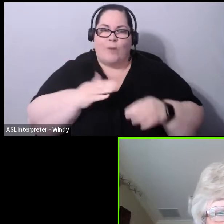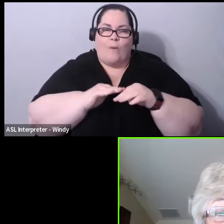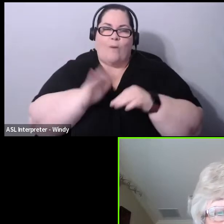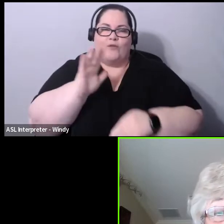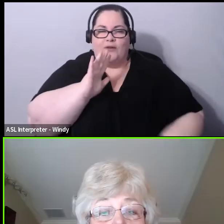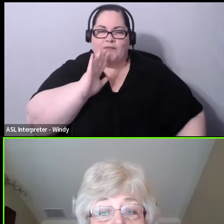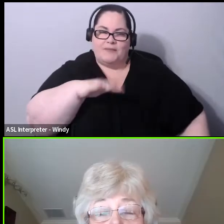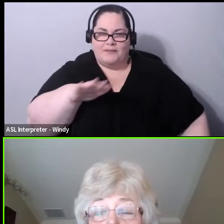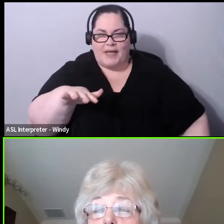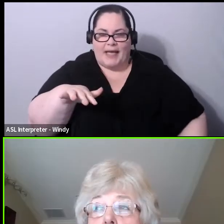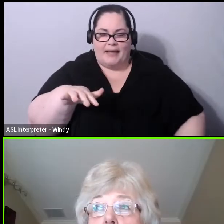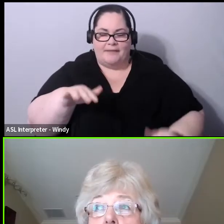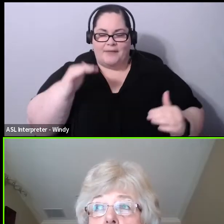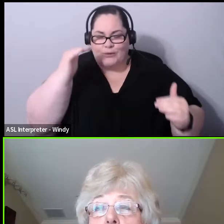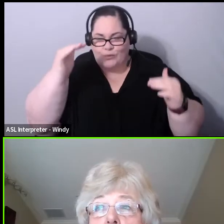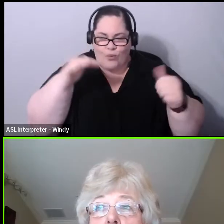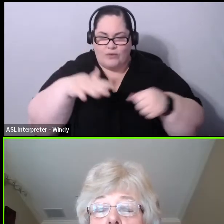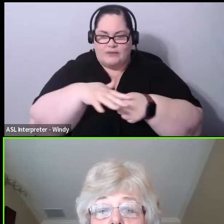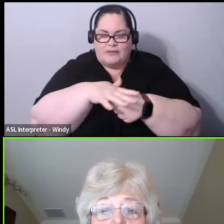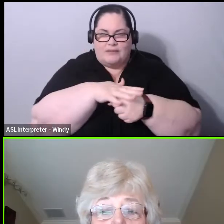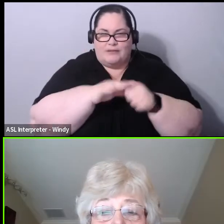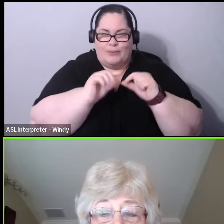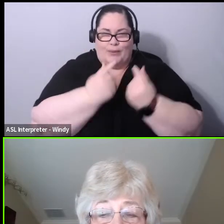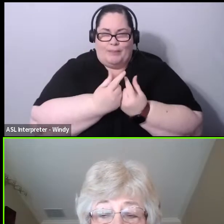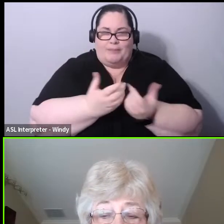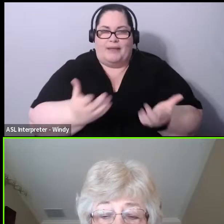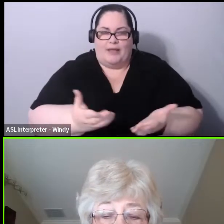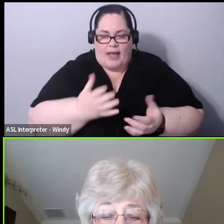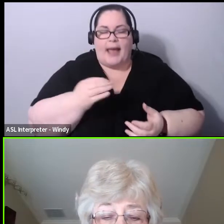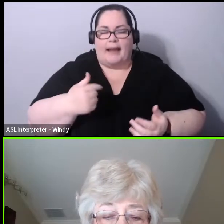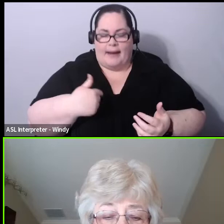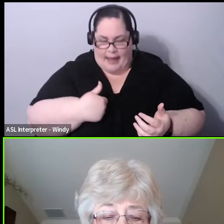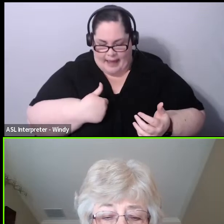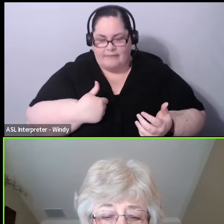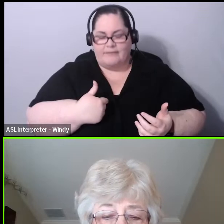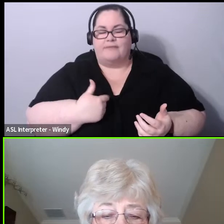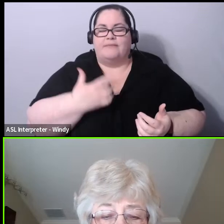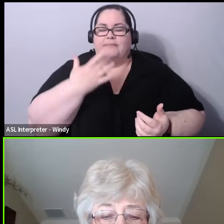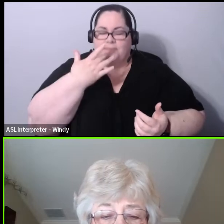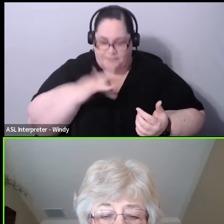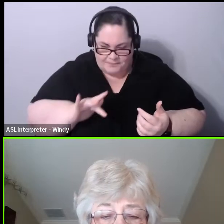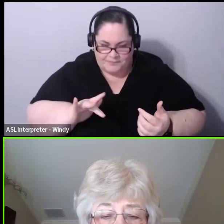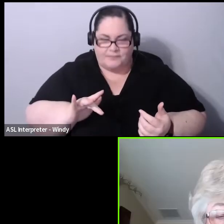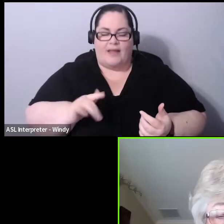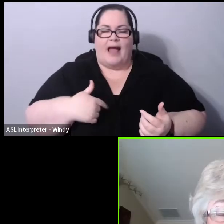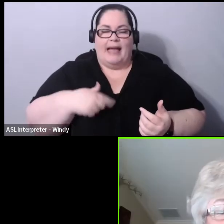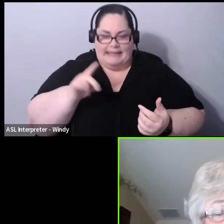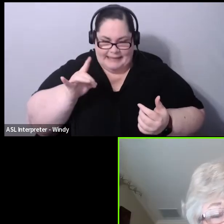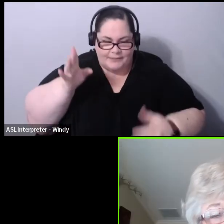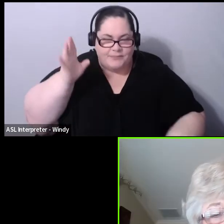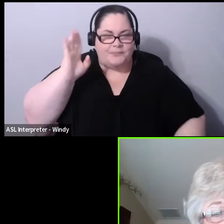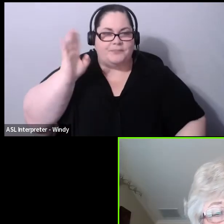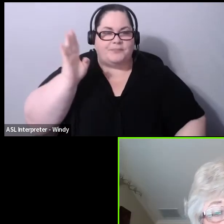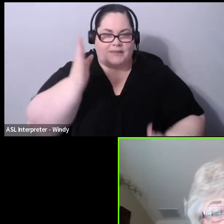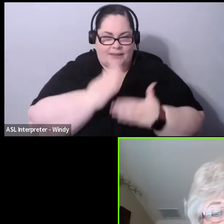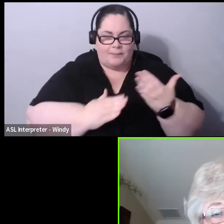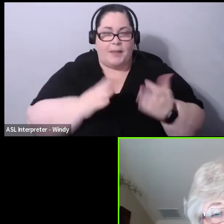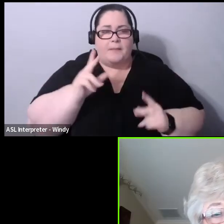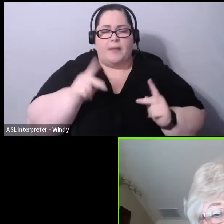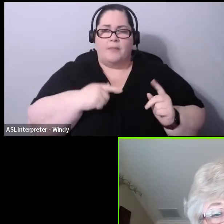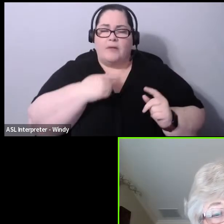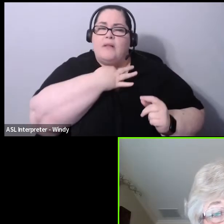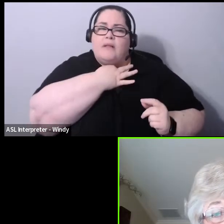55 adult group here, and I have had the good fortune to do a couple of presentations, and people are